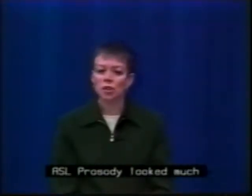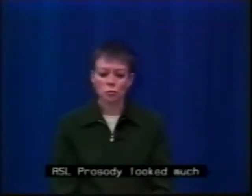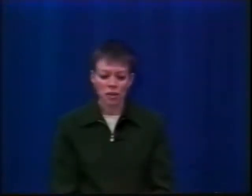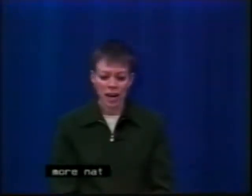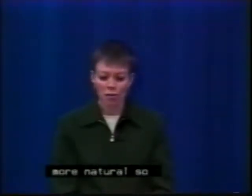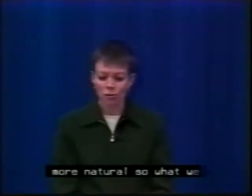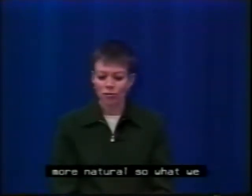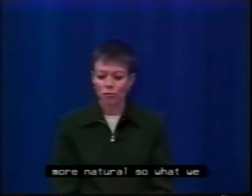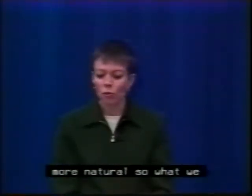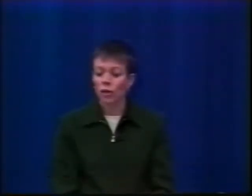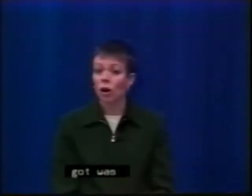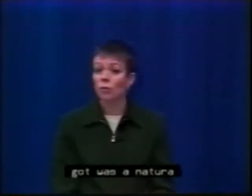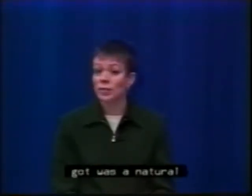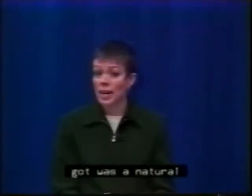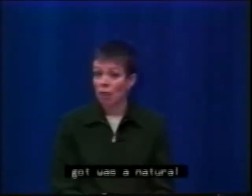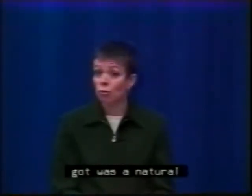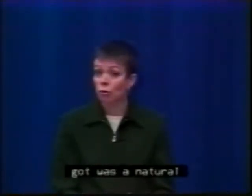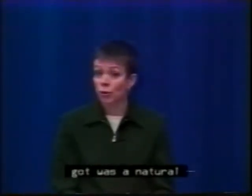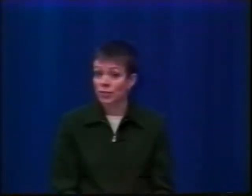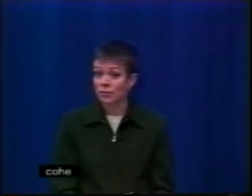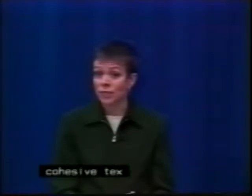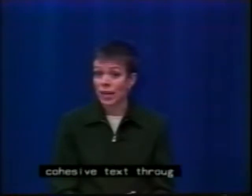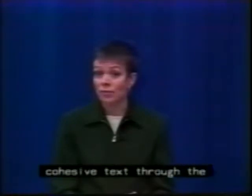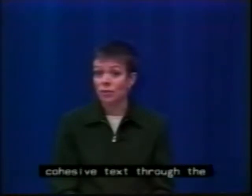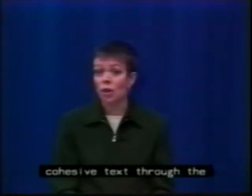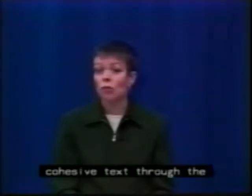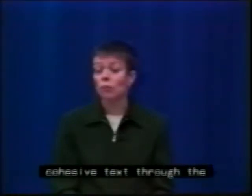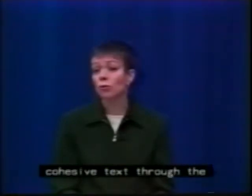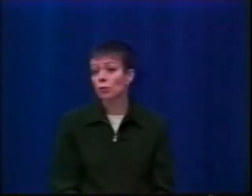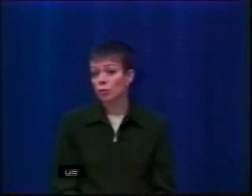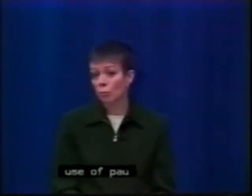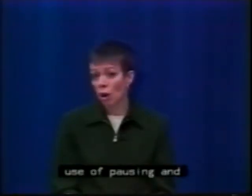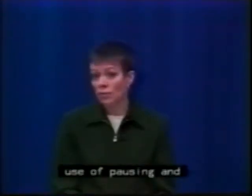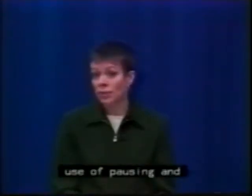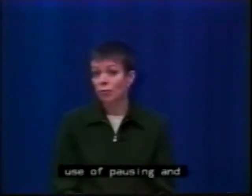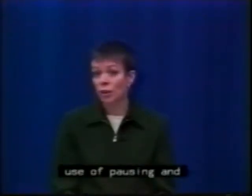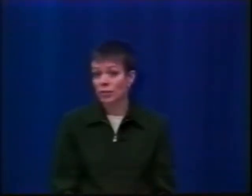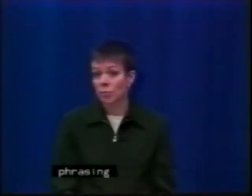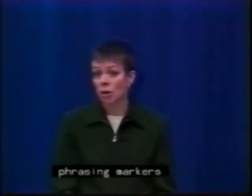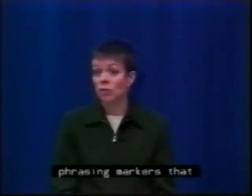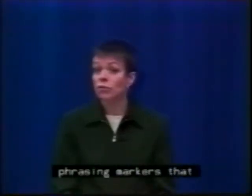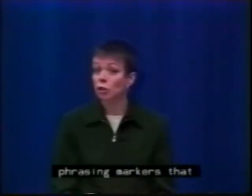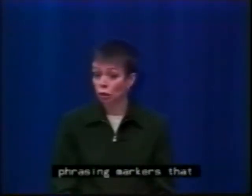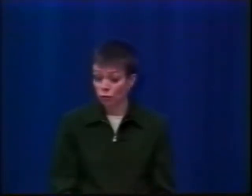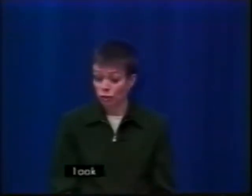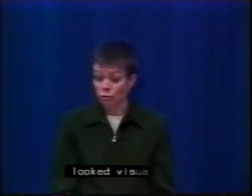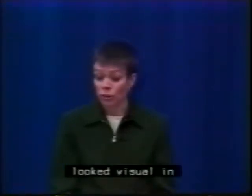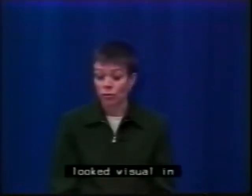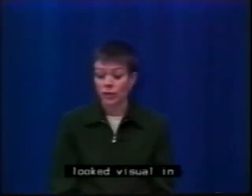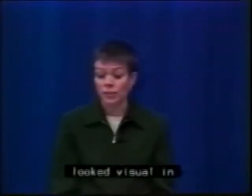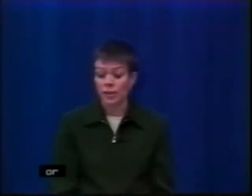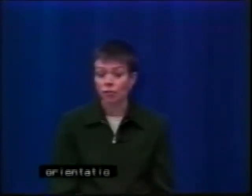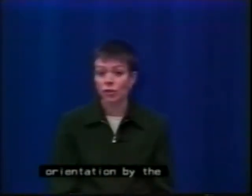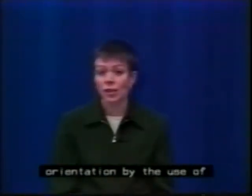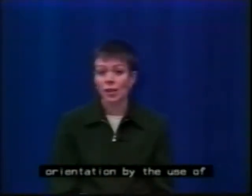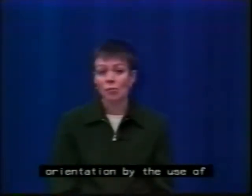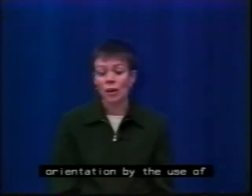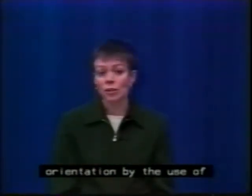much more natural. So what we got was a natural cohesive text through the use of pausing and phrasing markers that looked visual in orientation, by the